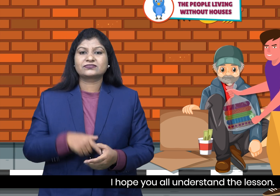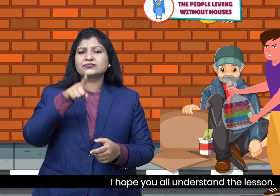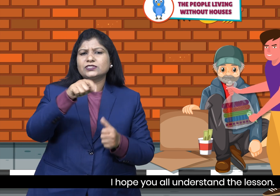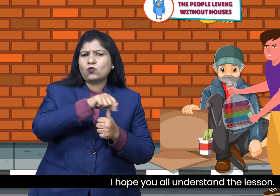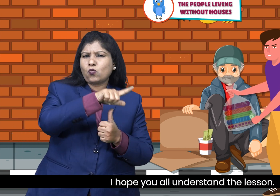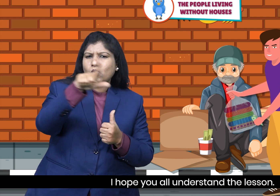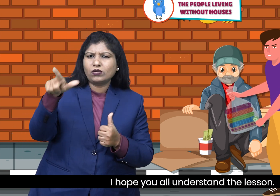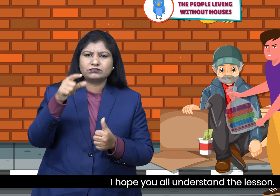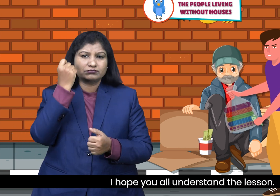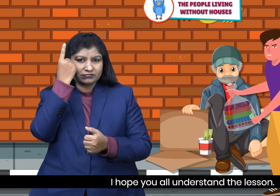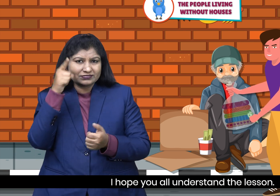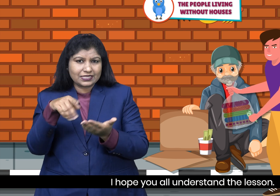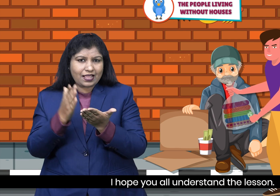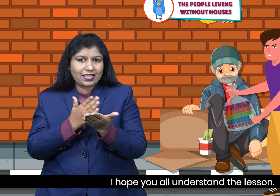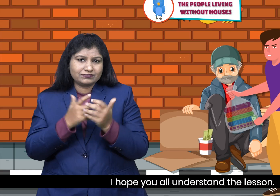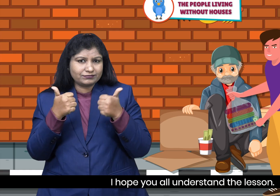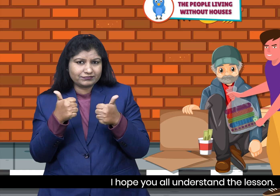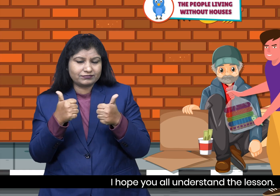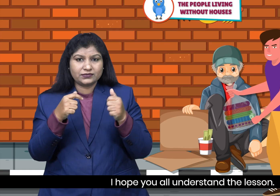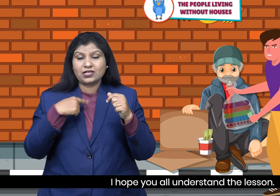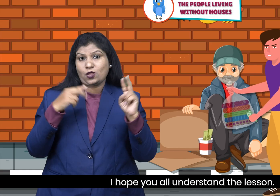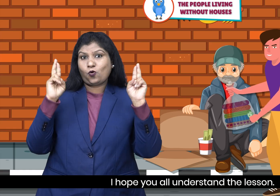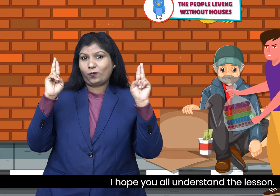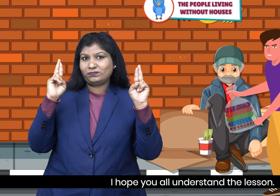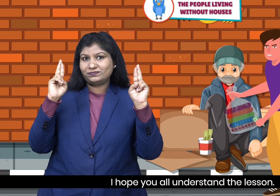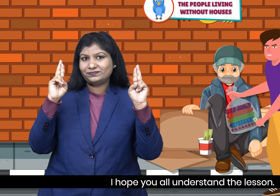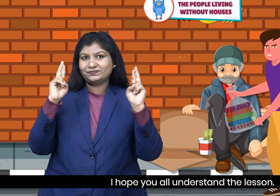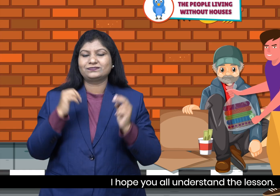I hope you all understand the lesson.